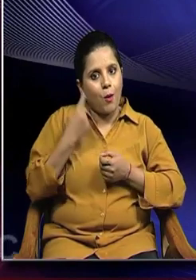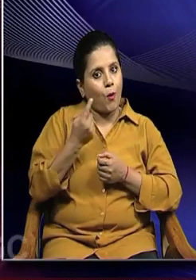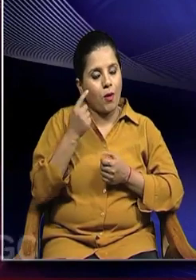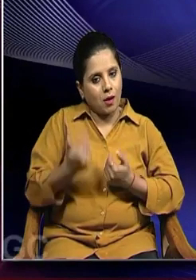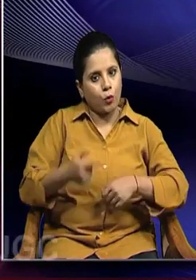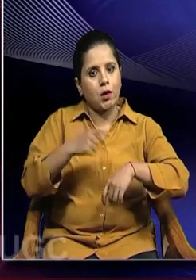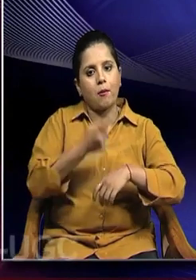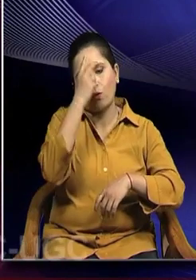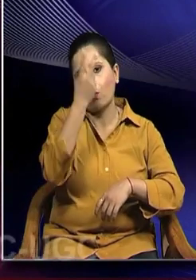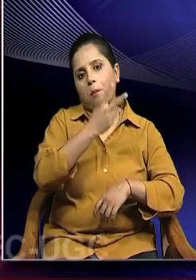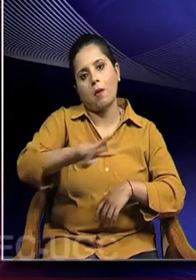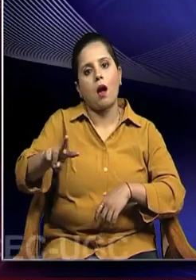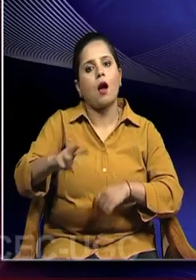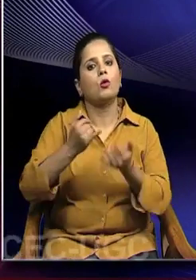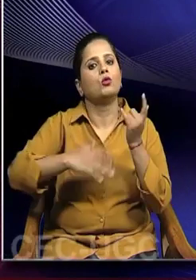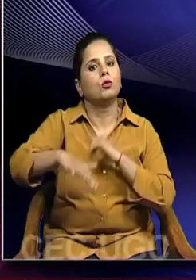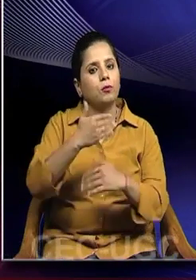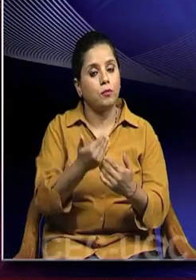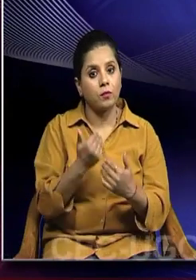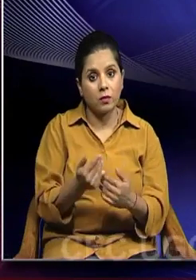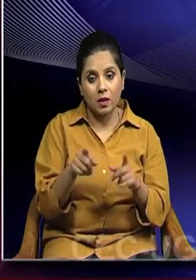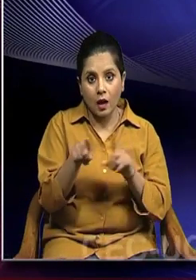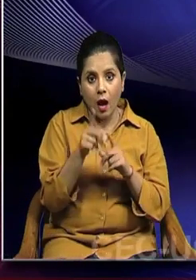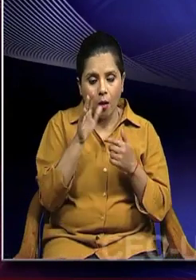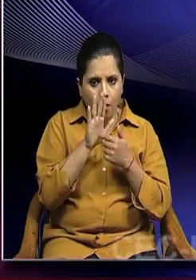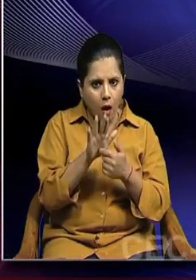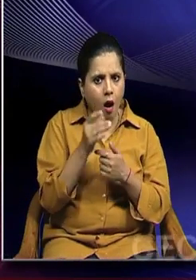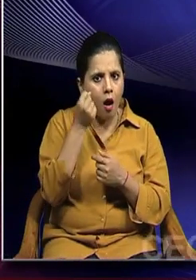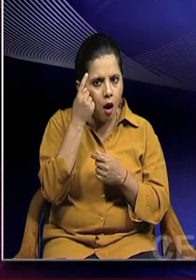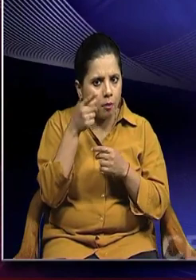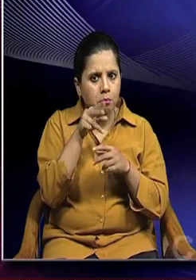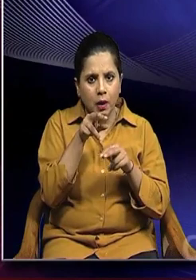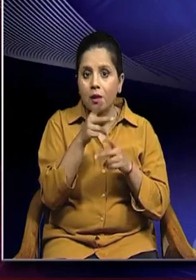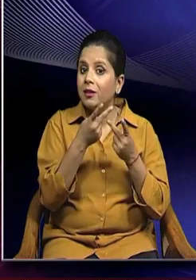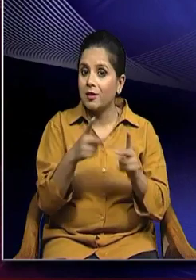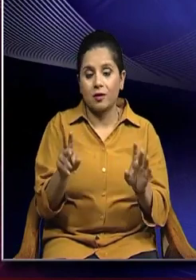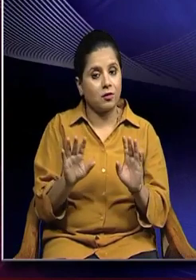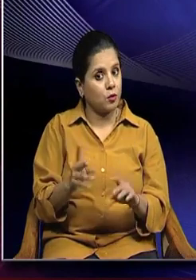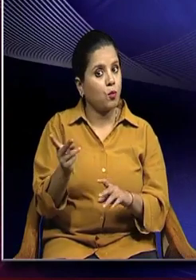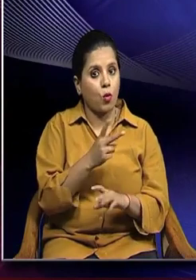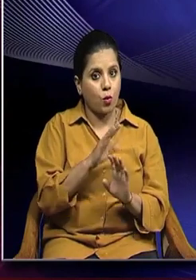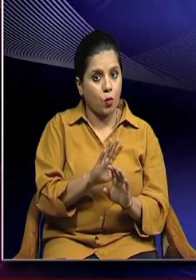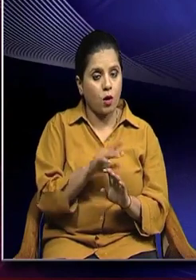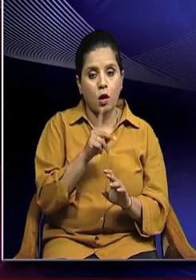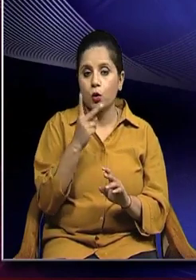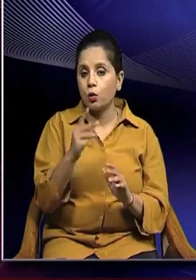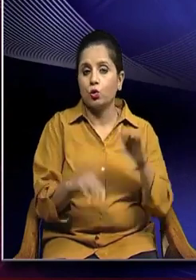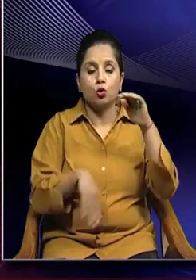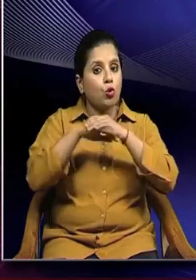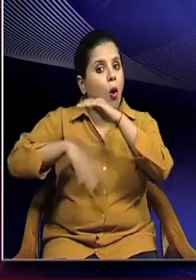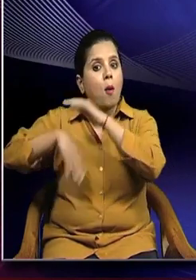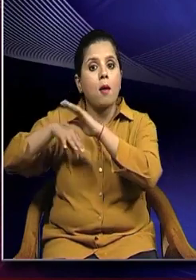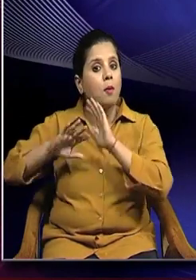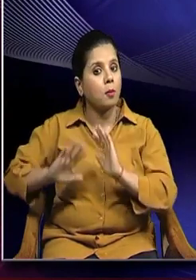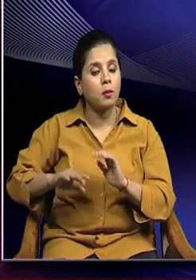giving it back to the society. So, that orientation differs. So, there are two extremes, you can say.